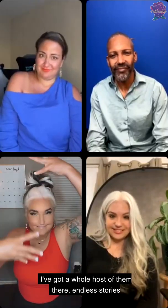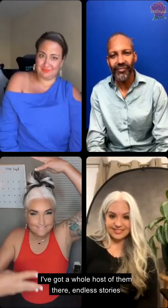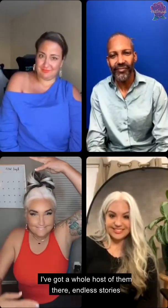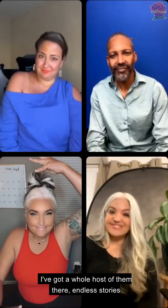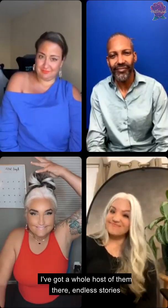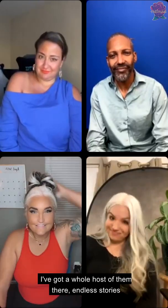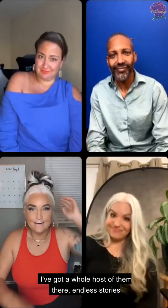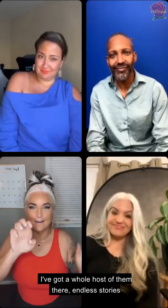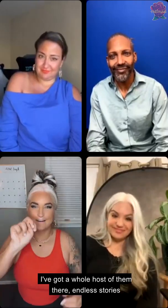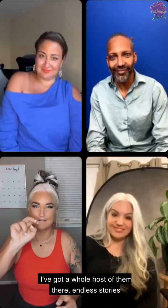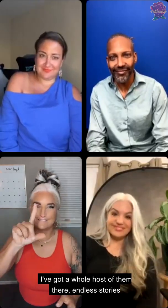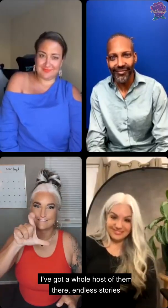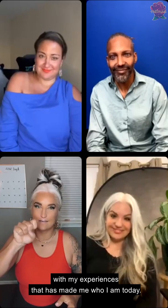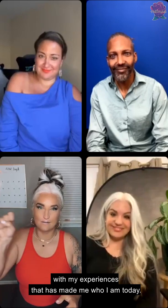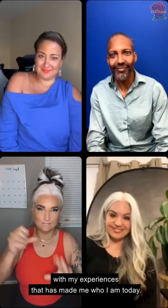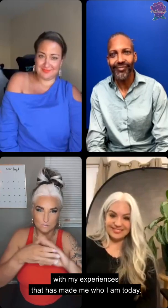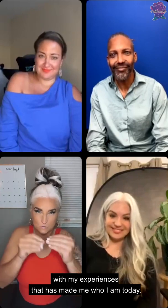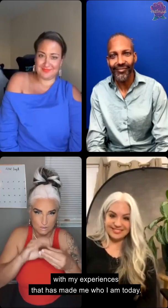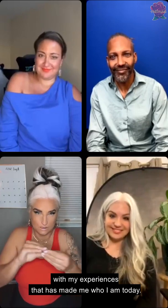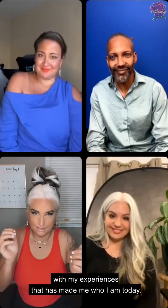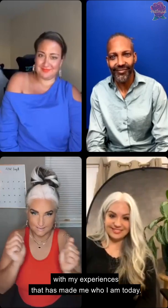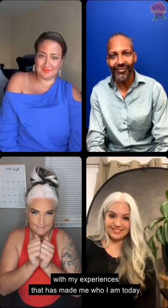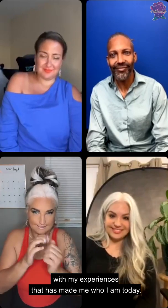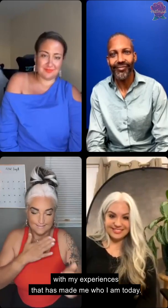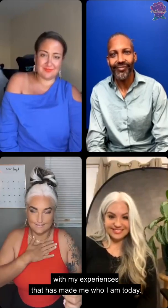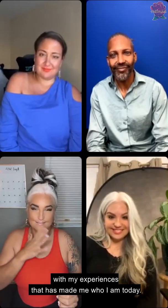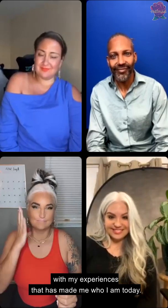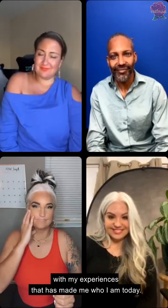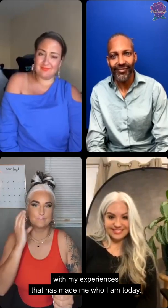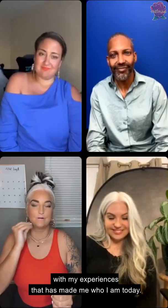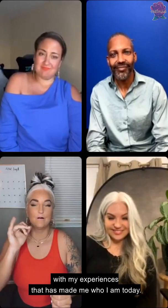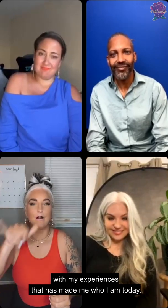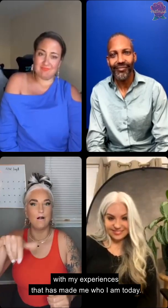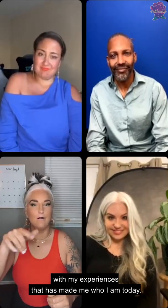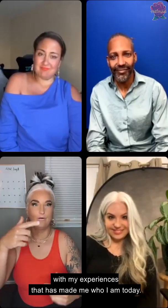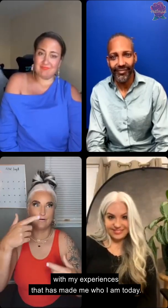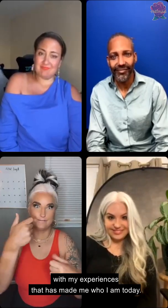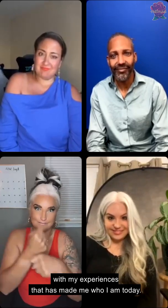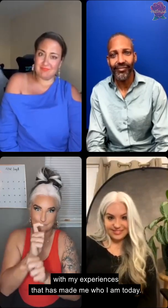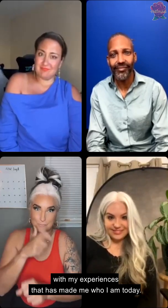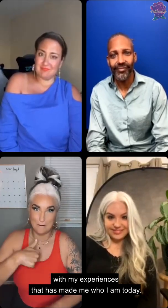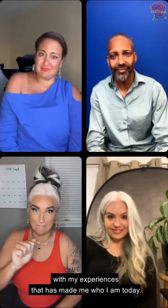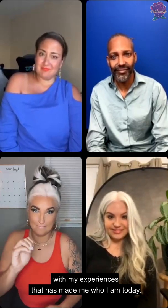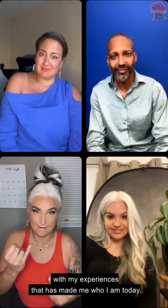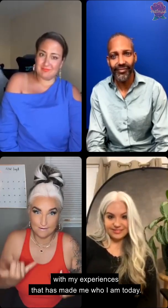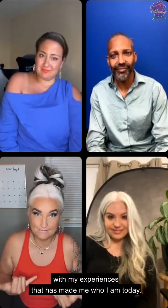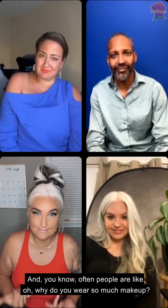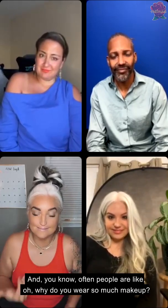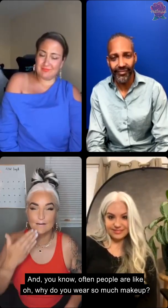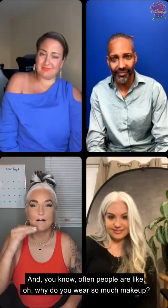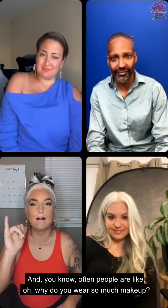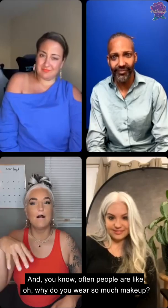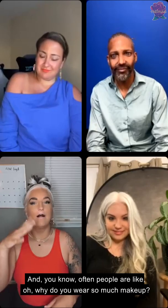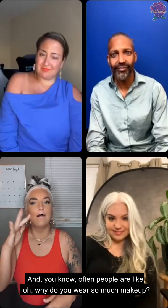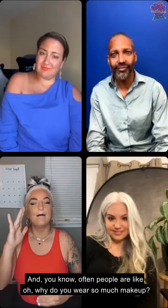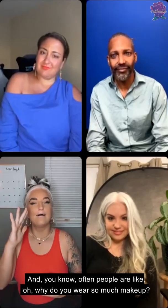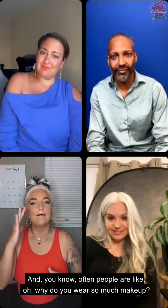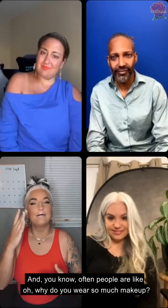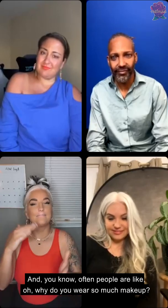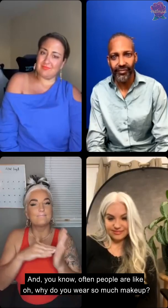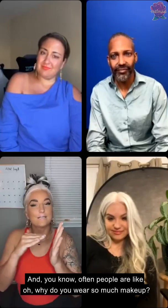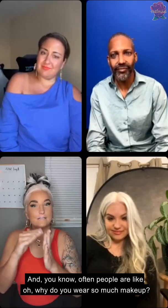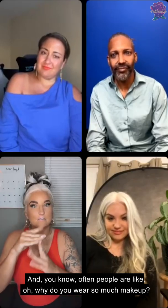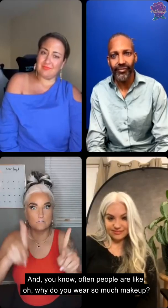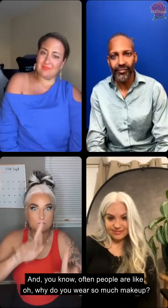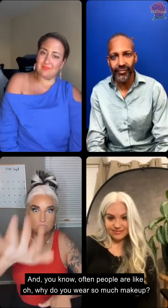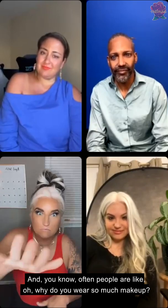got a whole host of them. There are endless stories with my experiences that has made me who I am today. And,